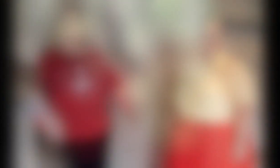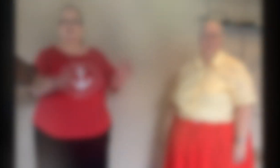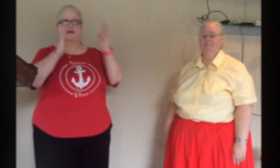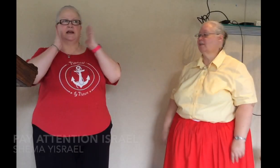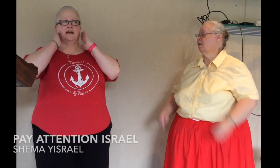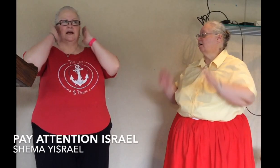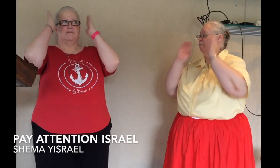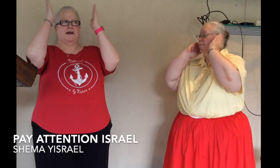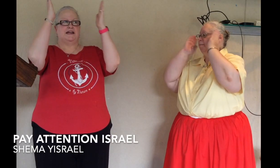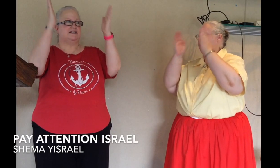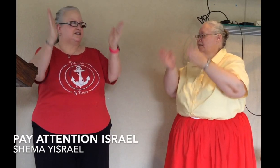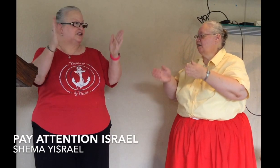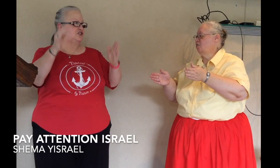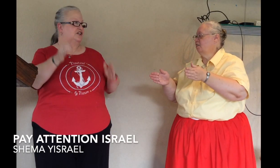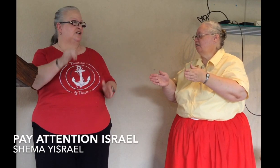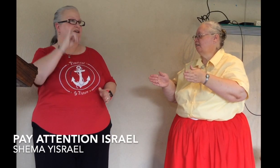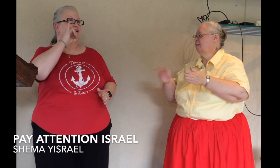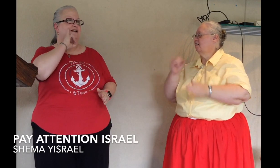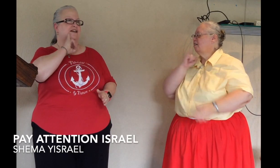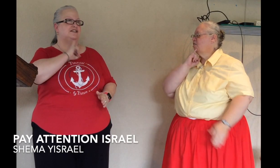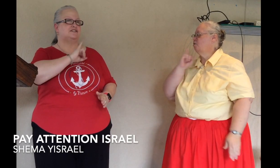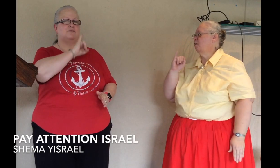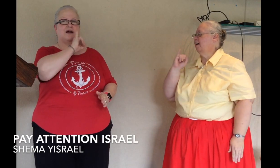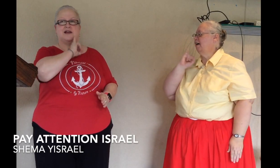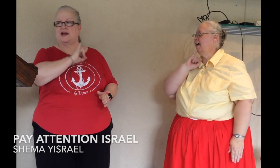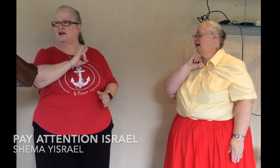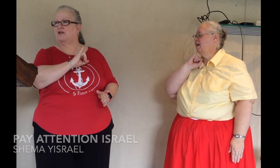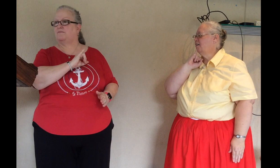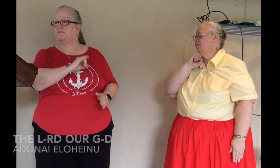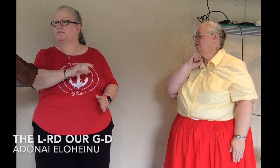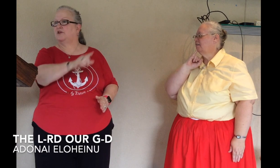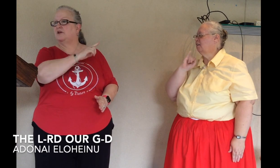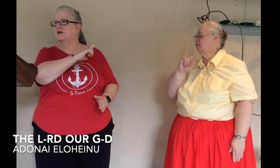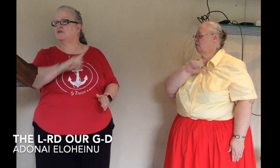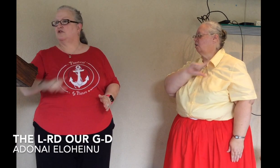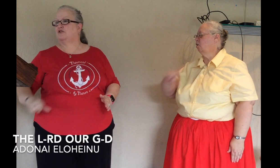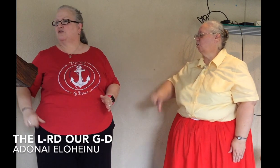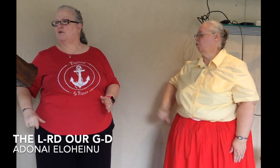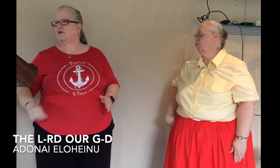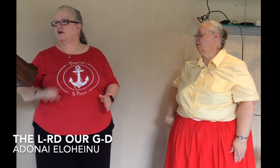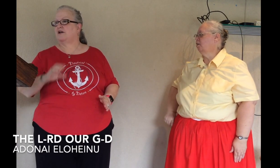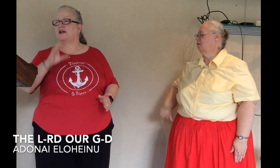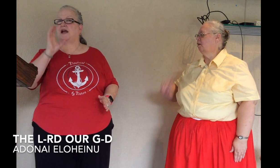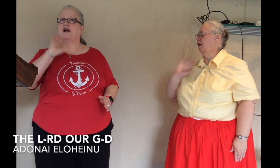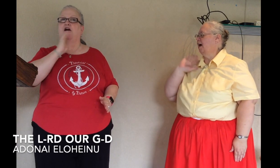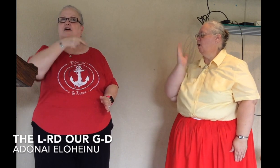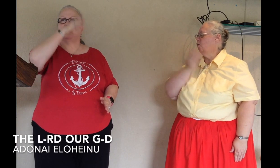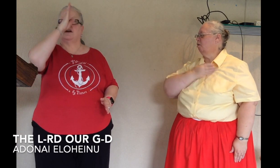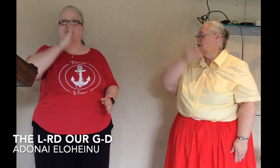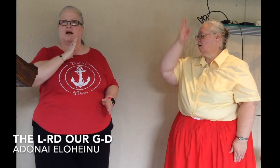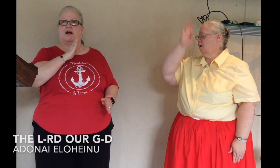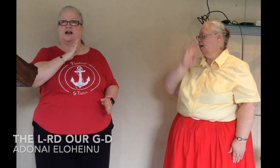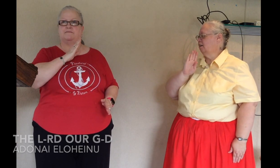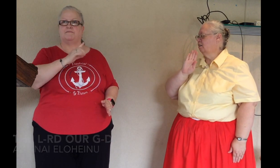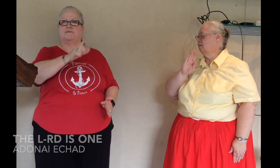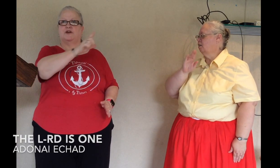Vaed. Pay attention, Israel, the Lord our God,